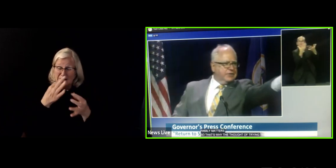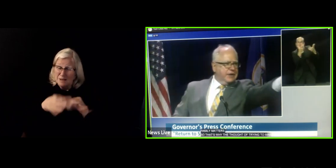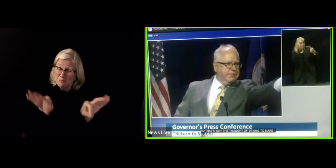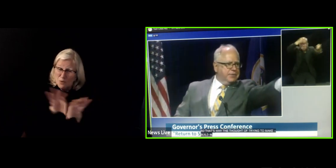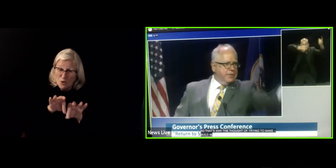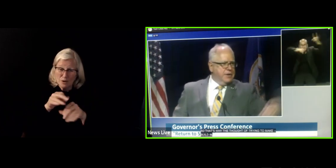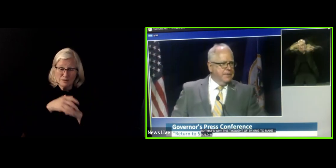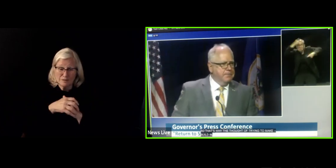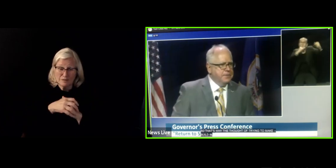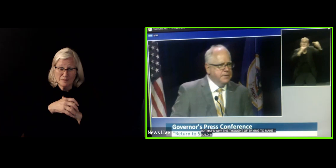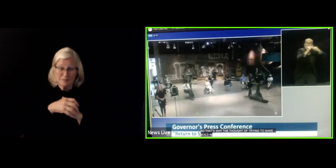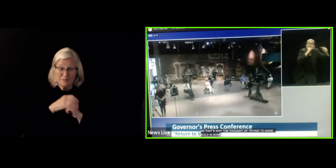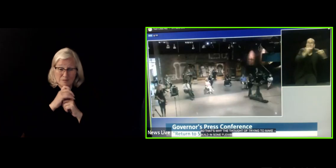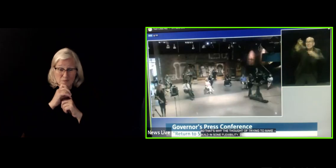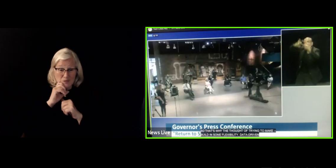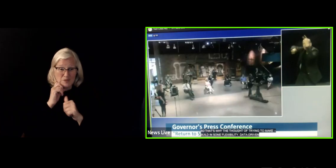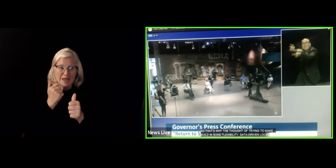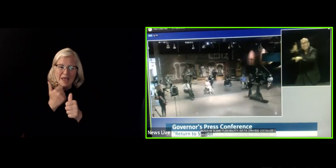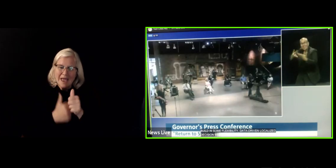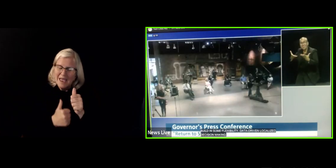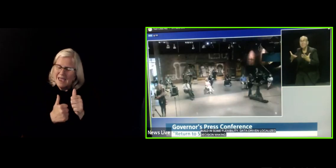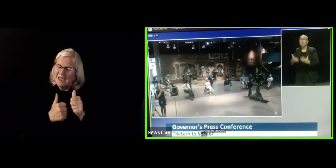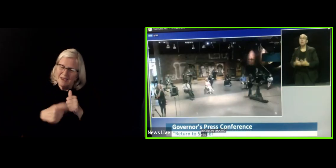Yes. Compliance.